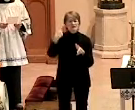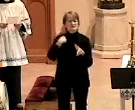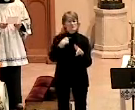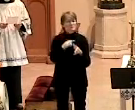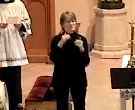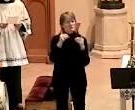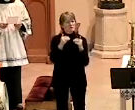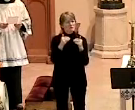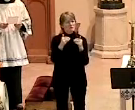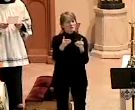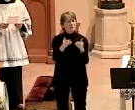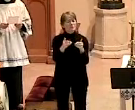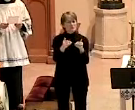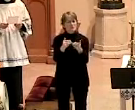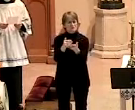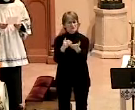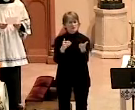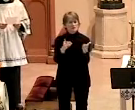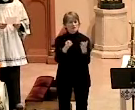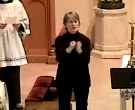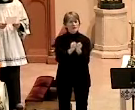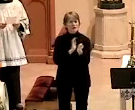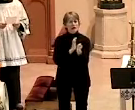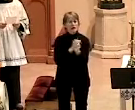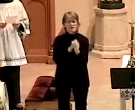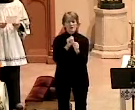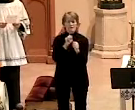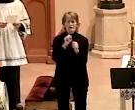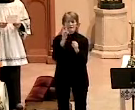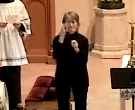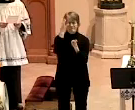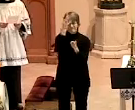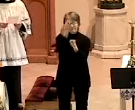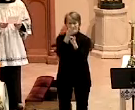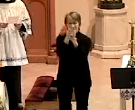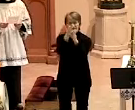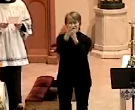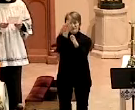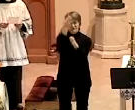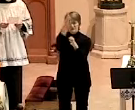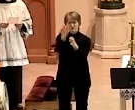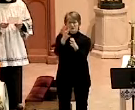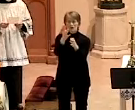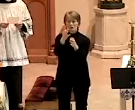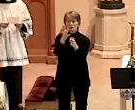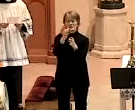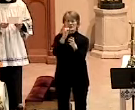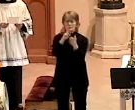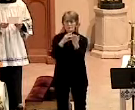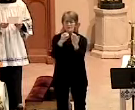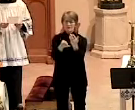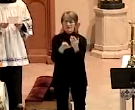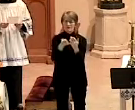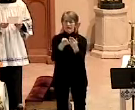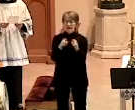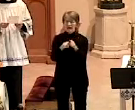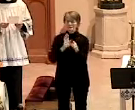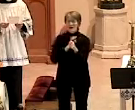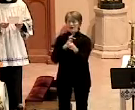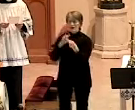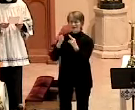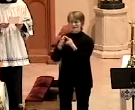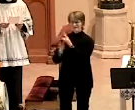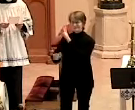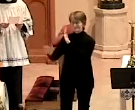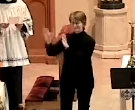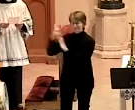we move forward with our parish faith in our future campaign. As our ancestors,